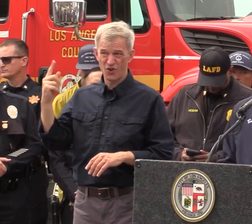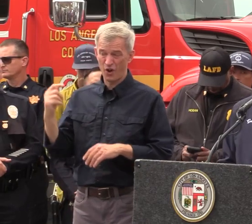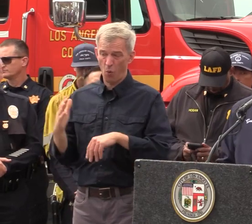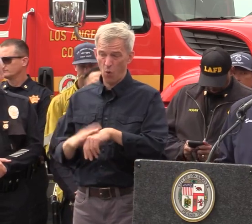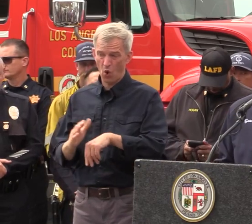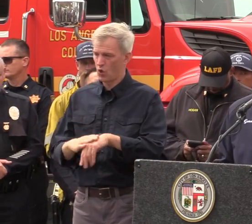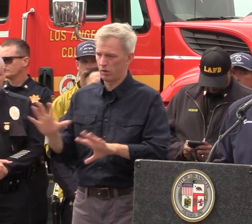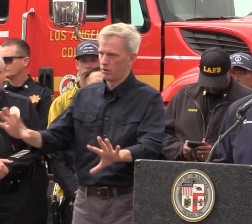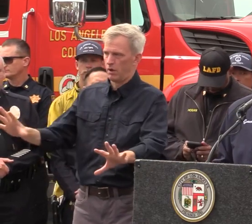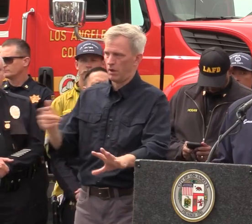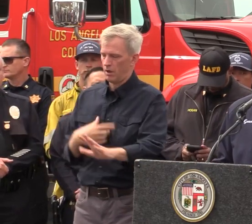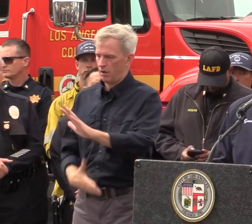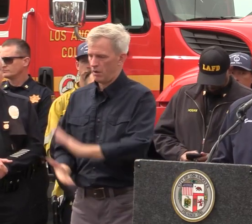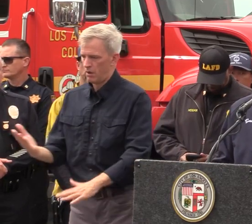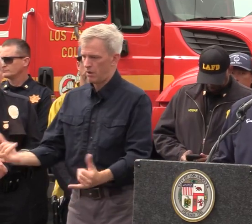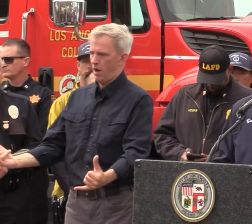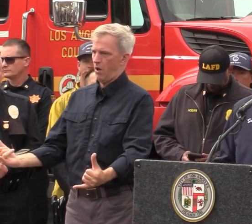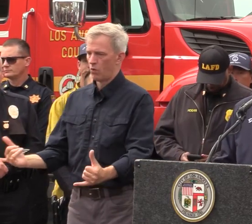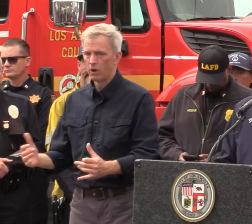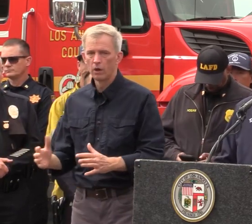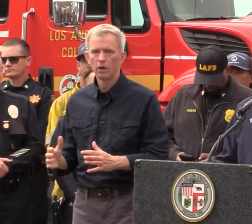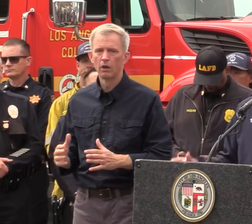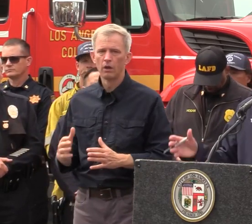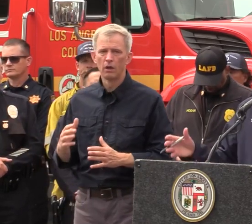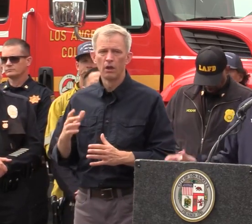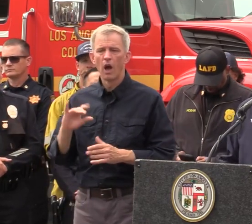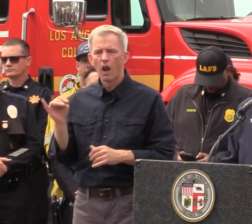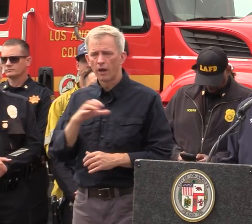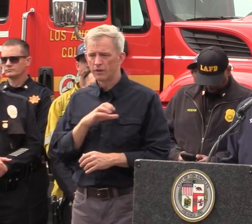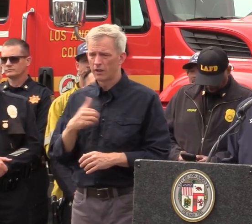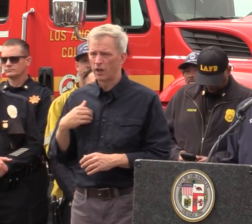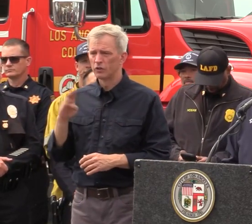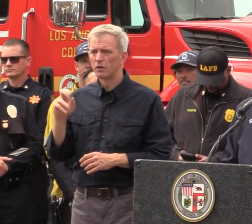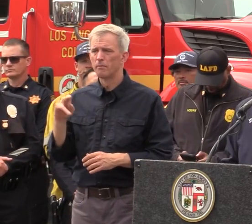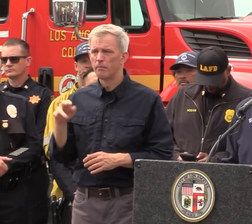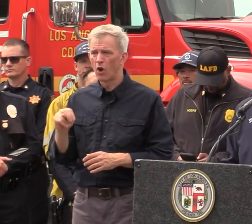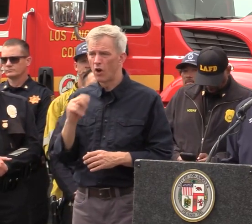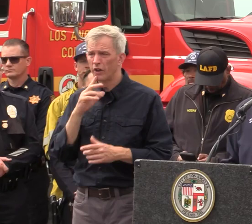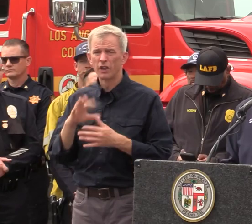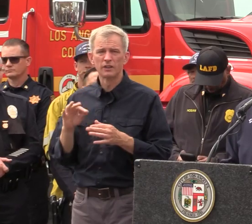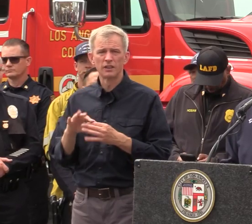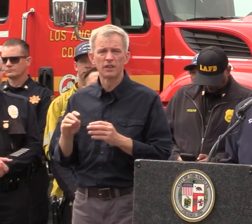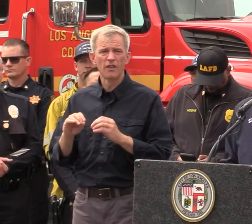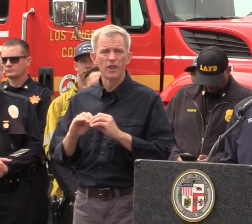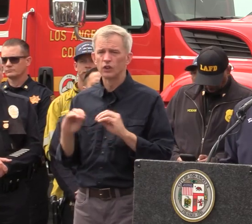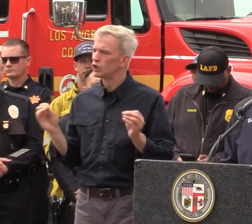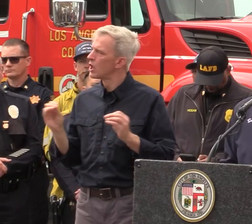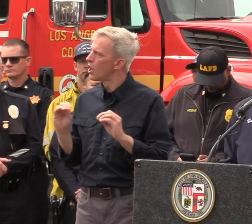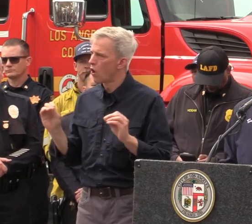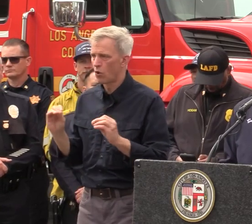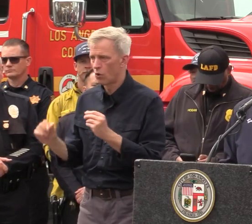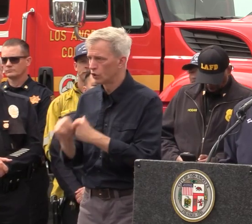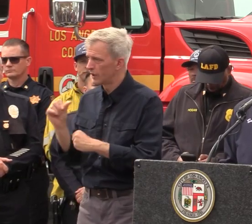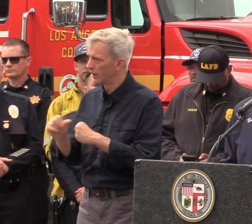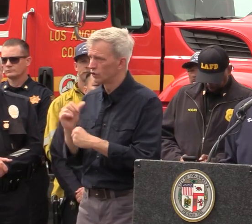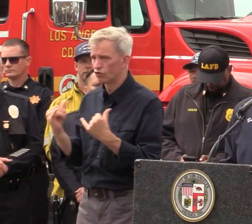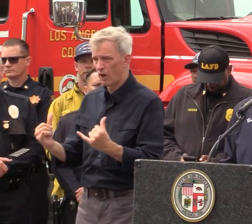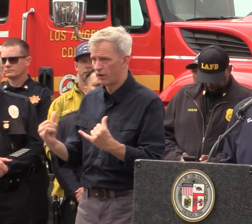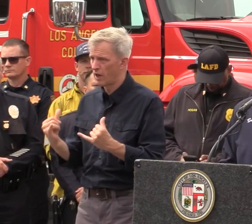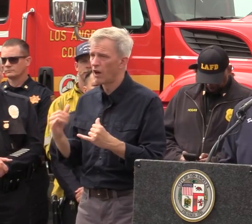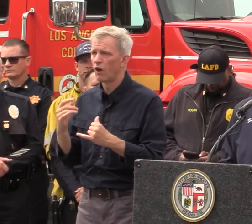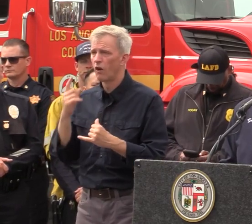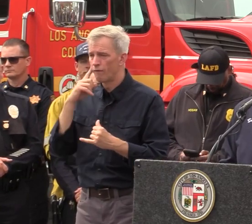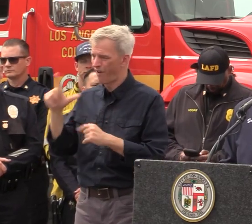City side, as Councilmember Bonin said, his staff and other city agencies are working. There's nothing imminent on the LA City side. If